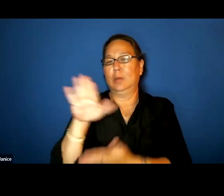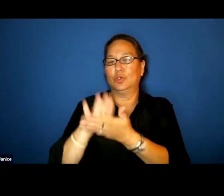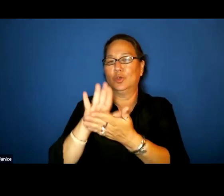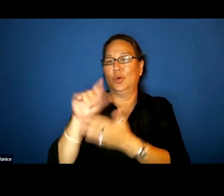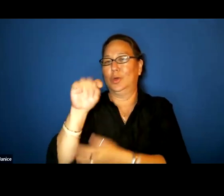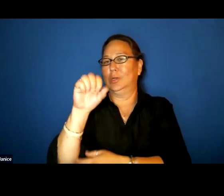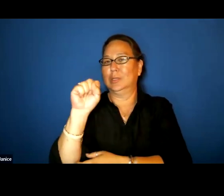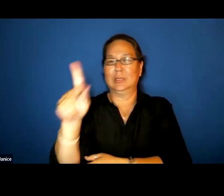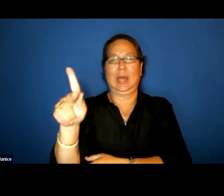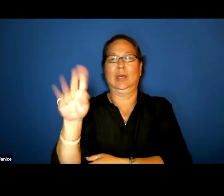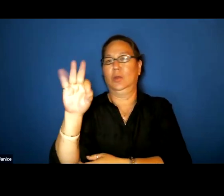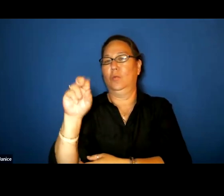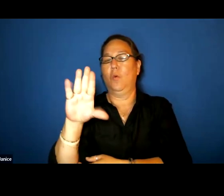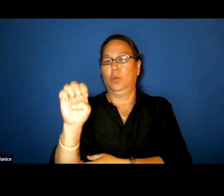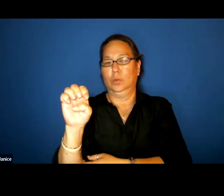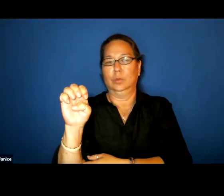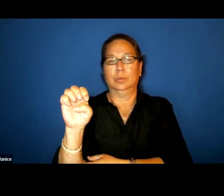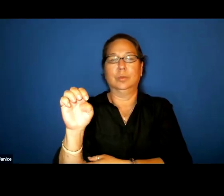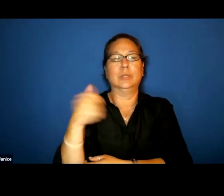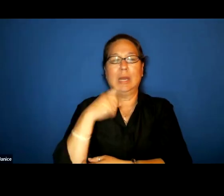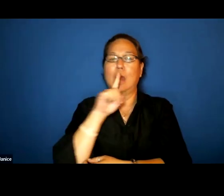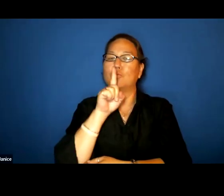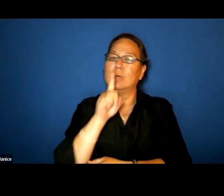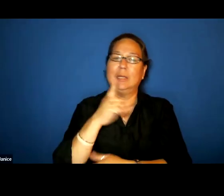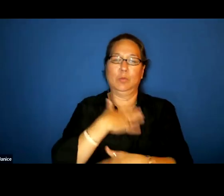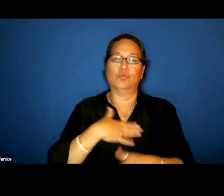that, of members of that.